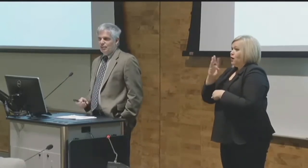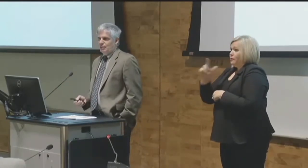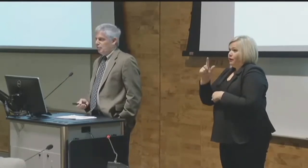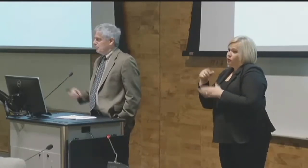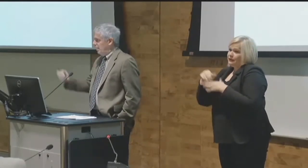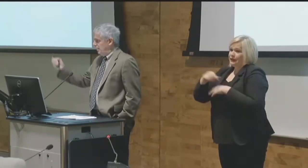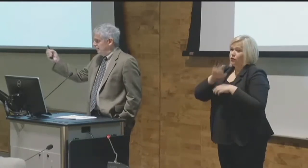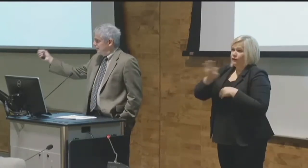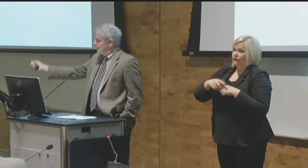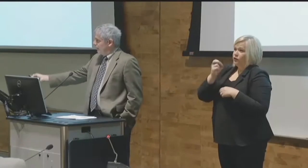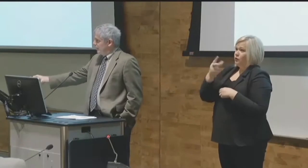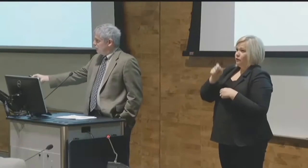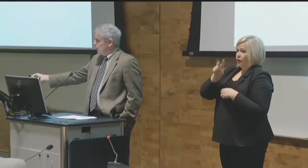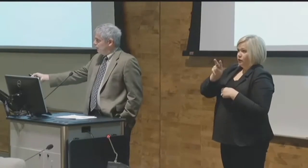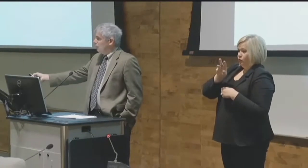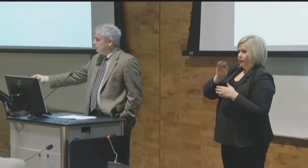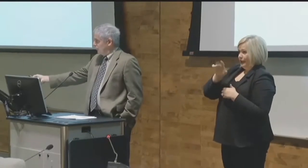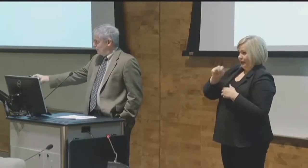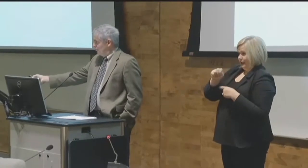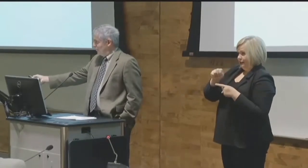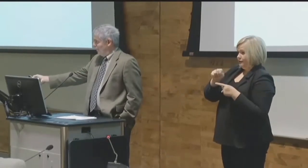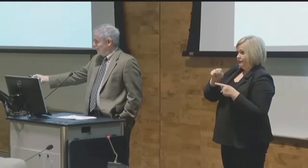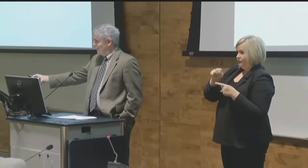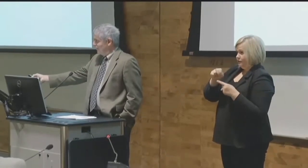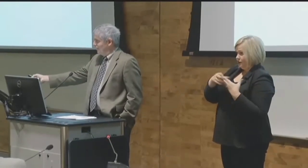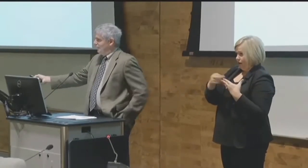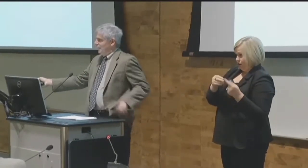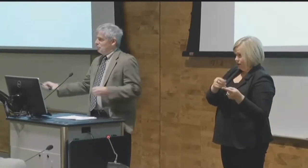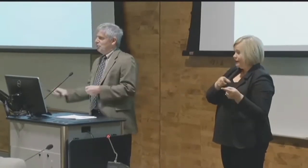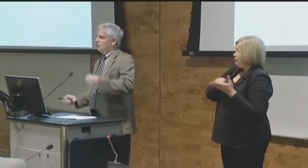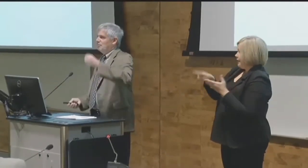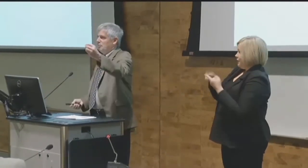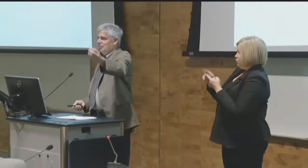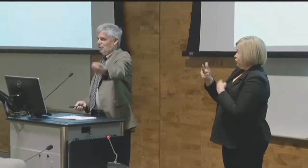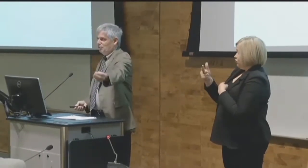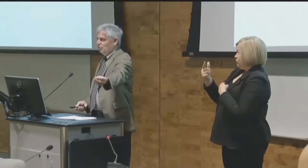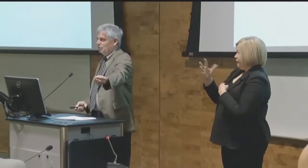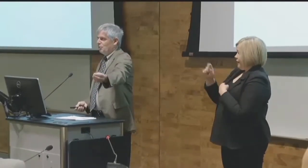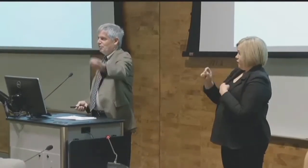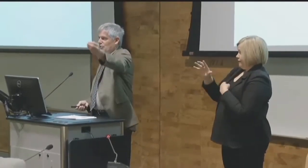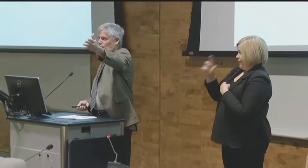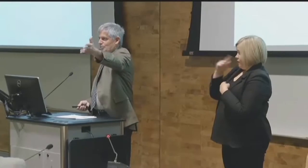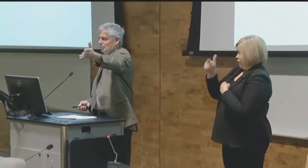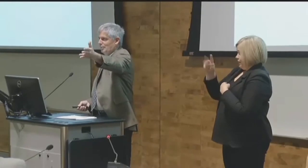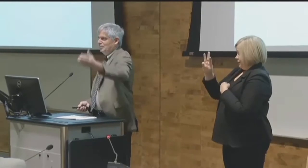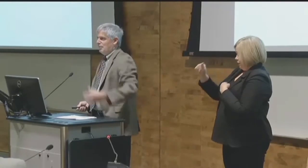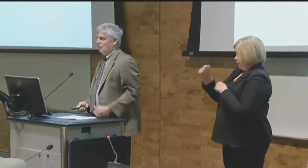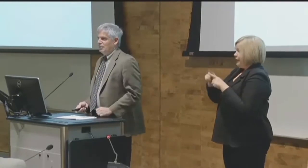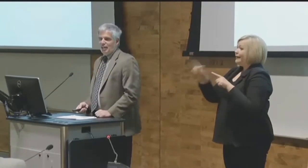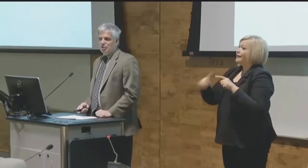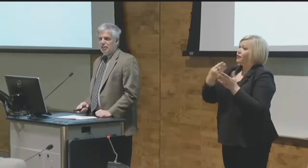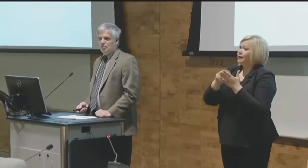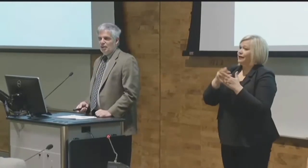million. They would pay Great Lakes Water $5.2 million, and they would put $7 million into a trust that ultimately